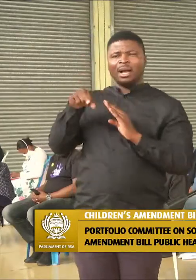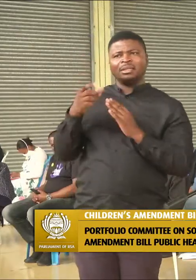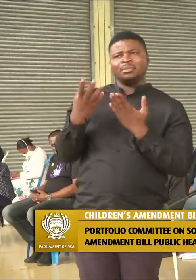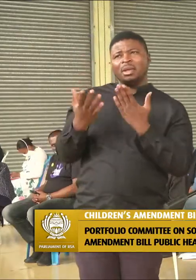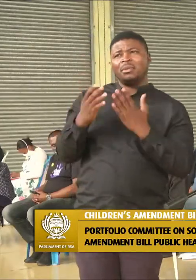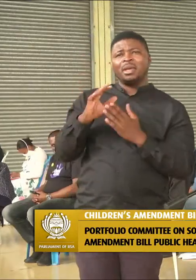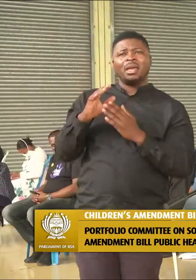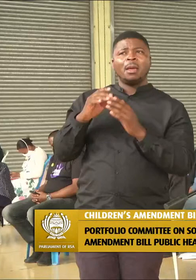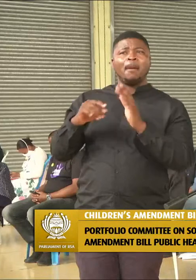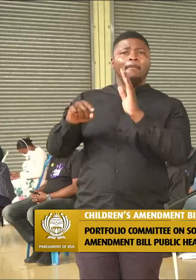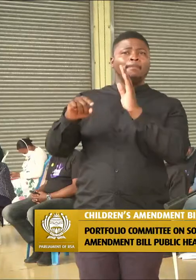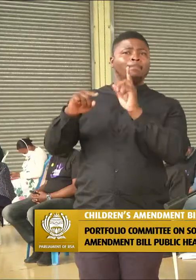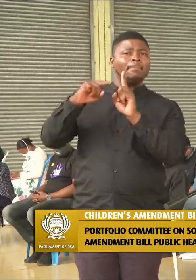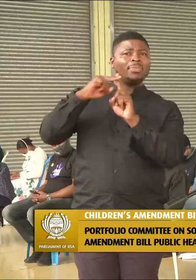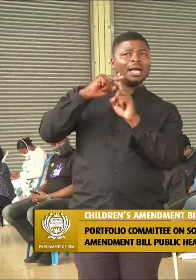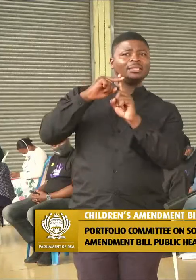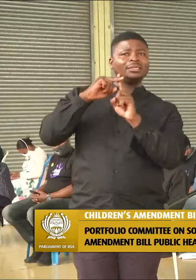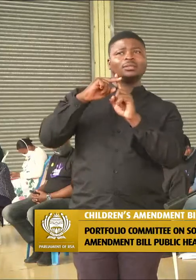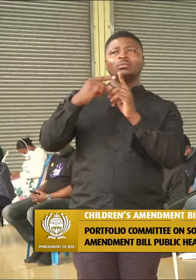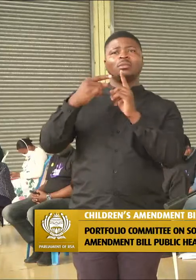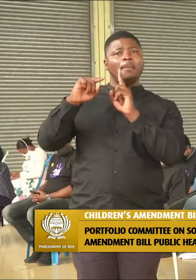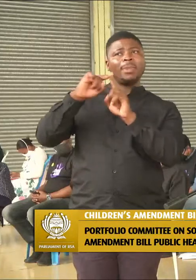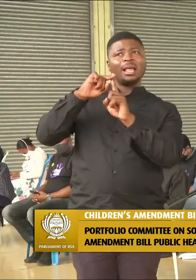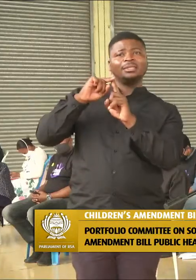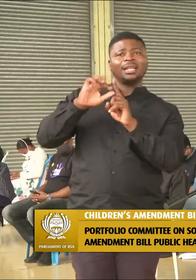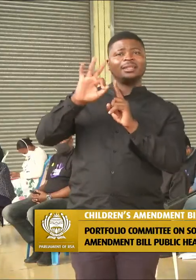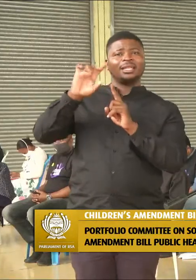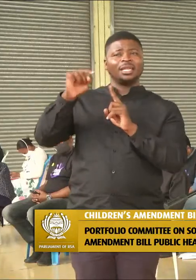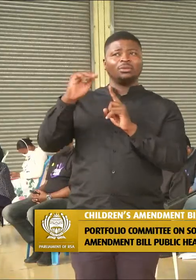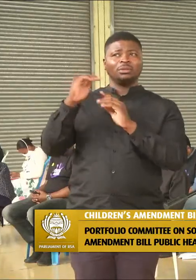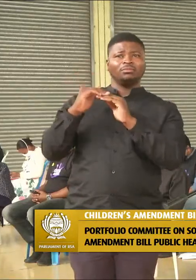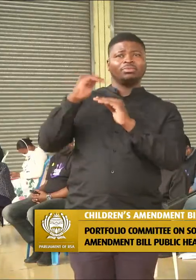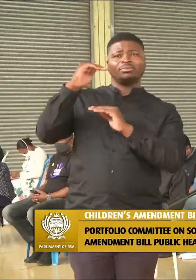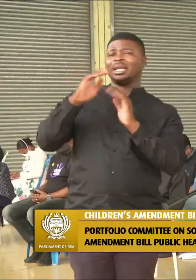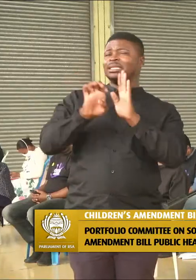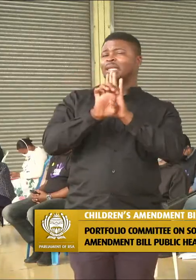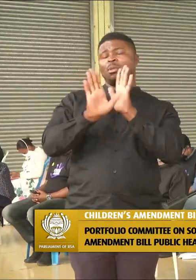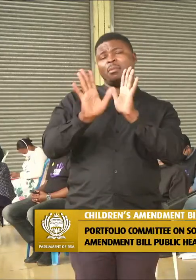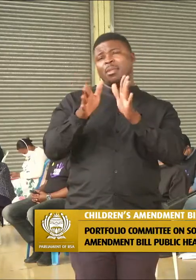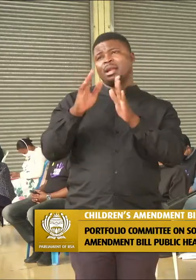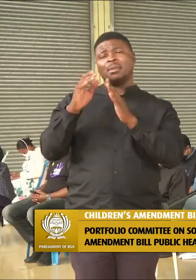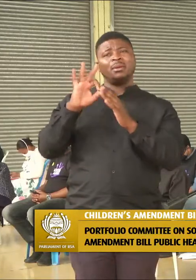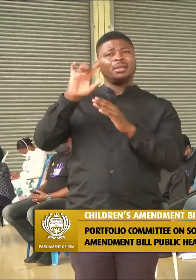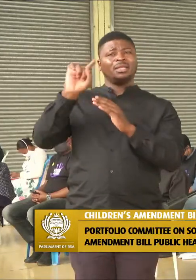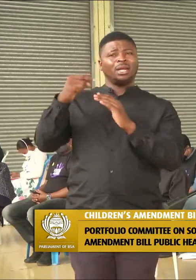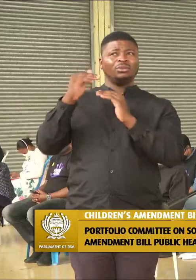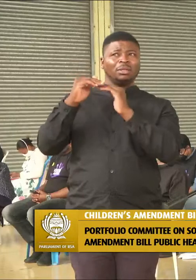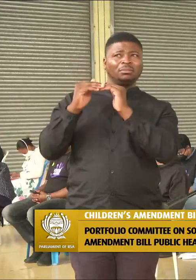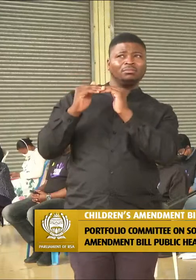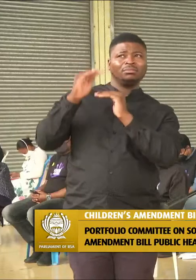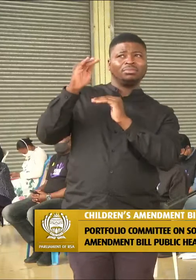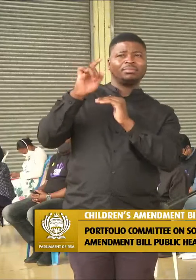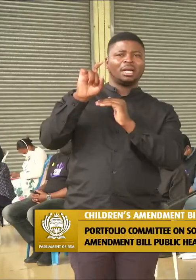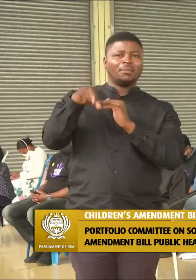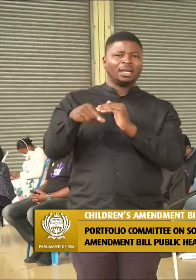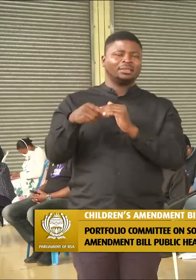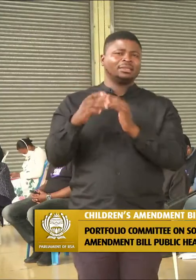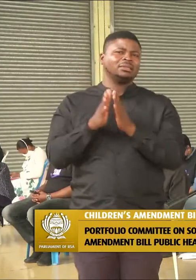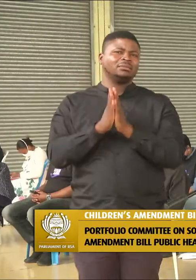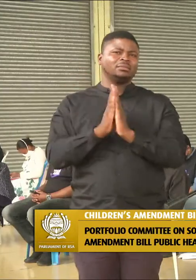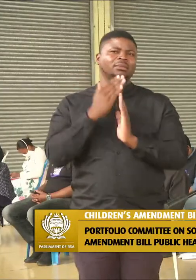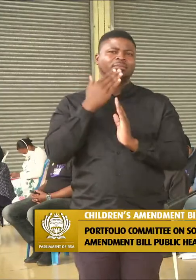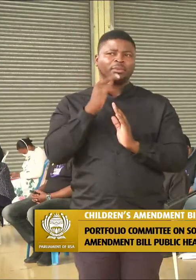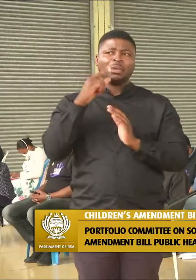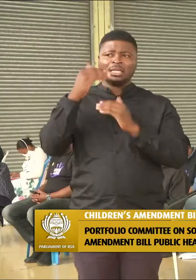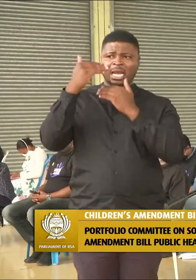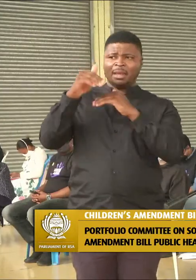3,000 or 2,005. I'm just making an example. It's an example. Let's have some form of a minimum